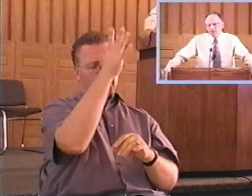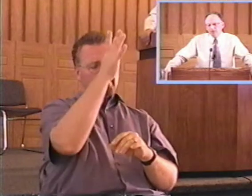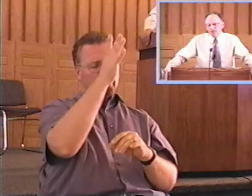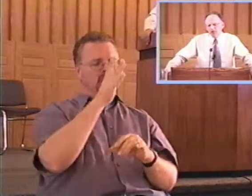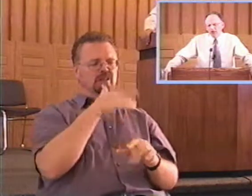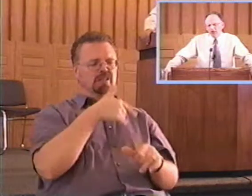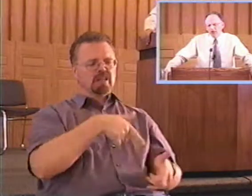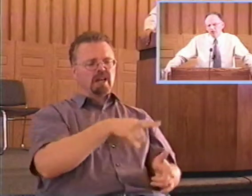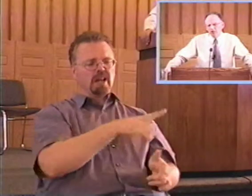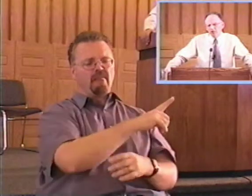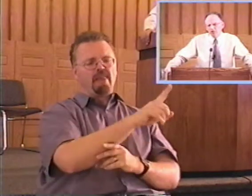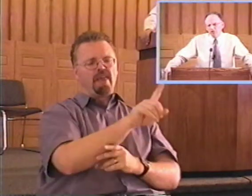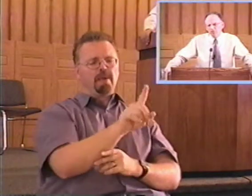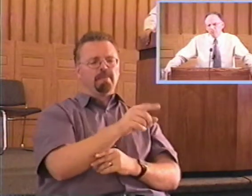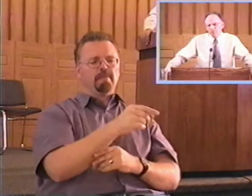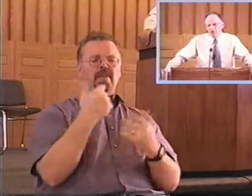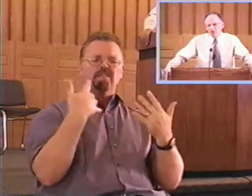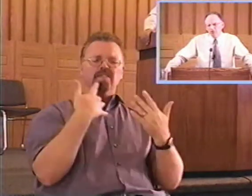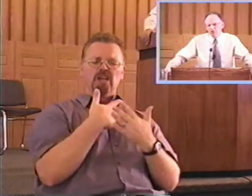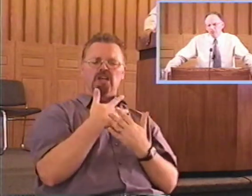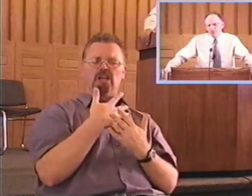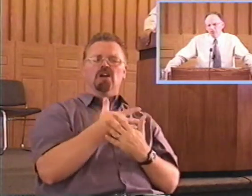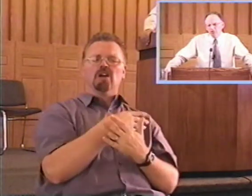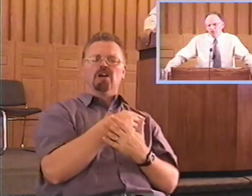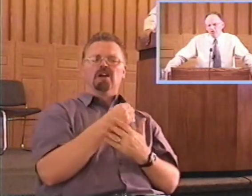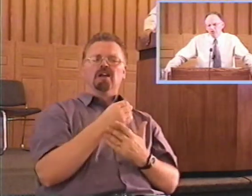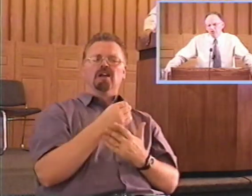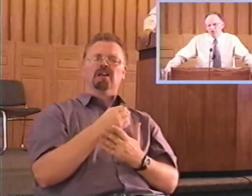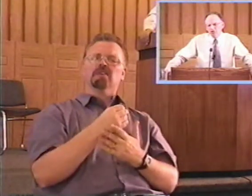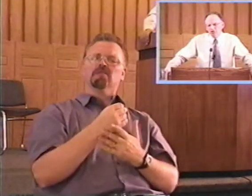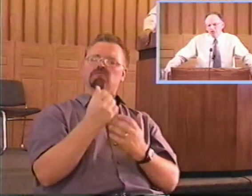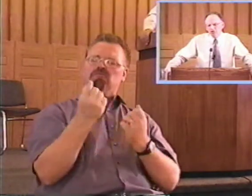let them fear hell and come to you.